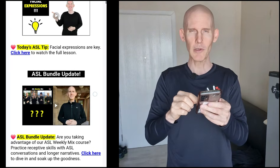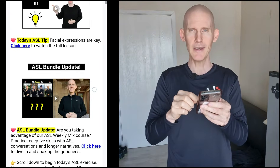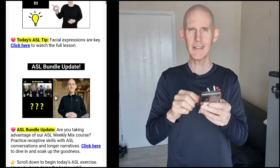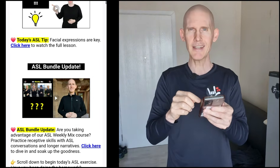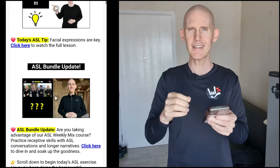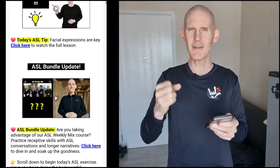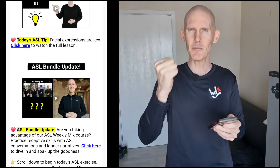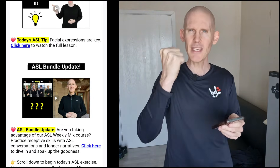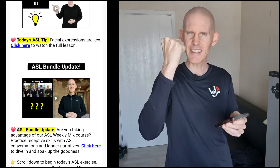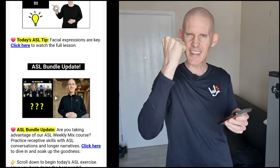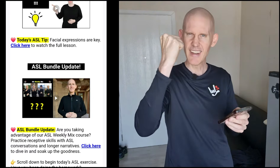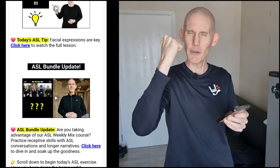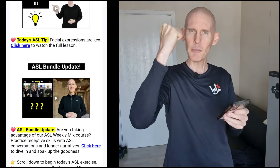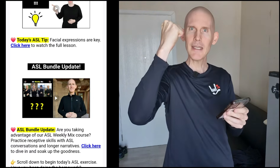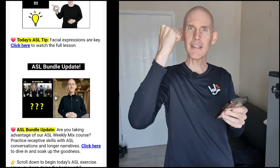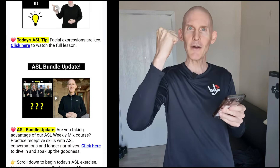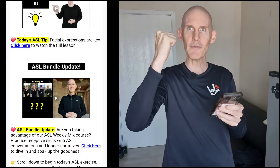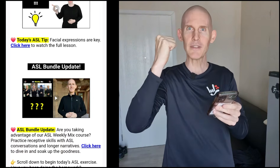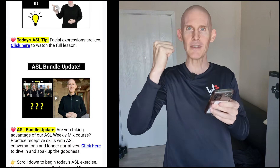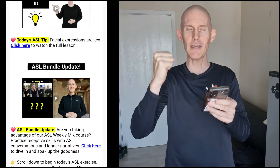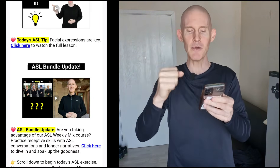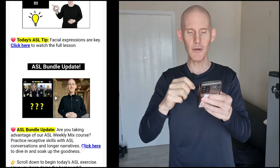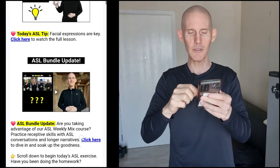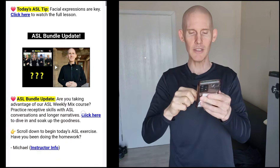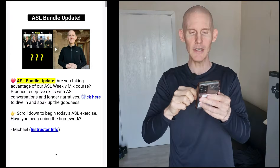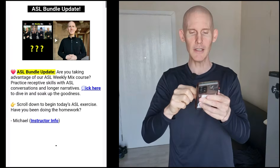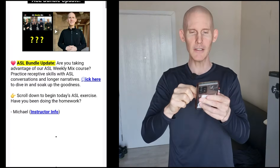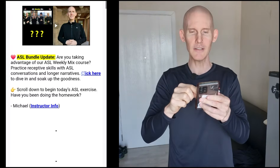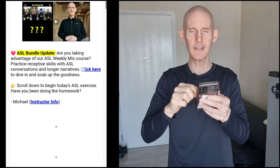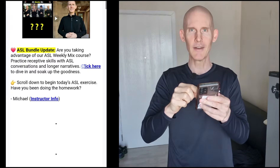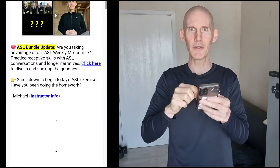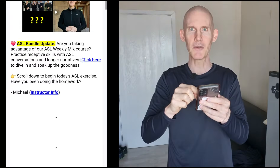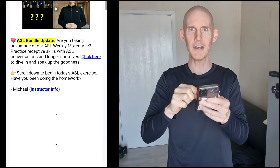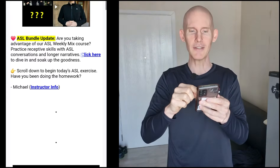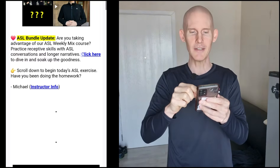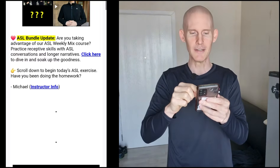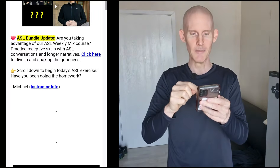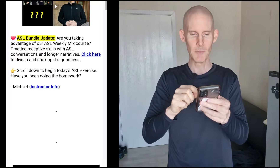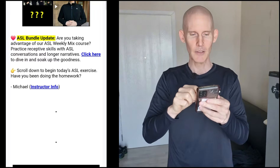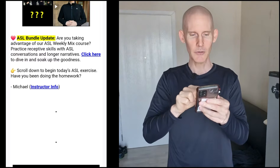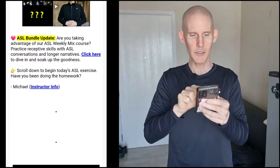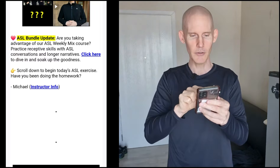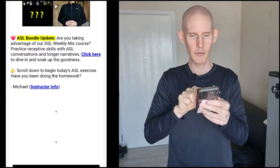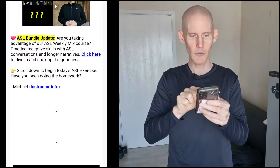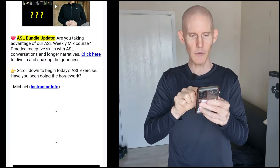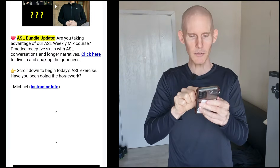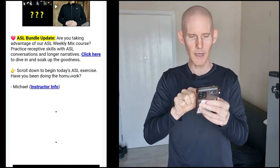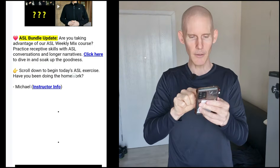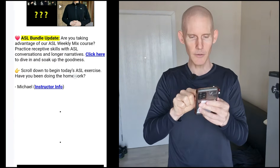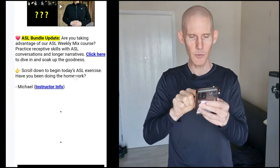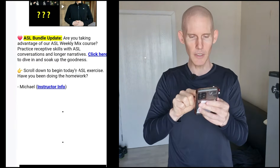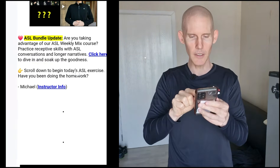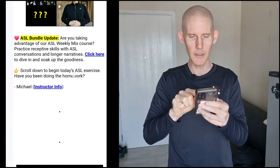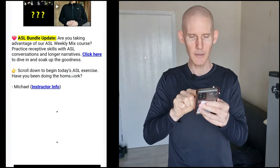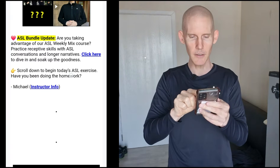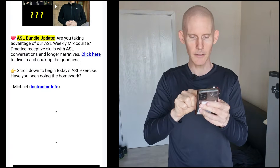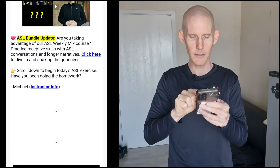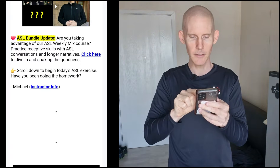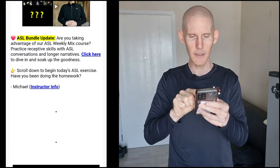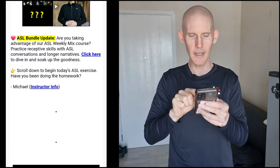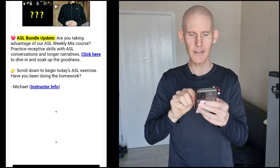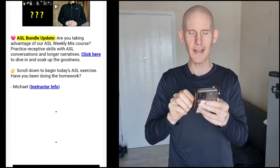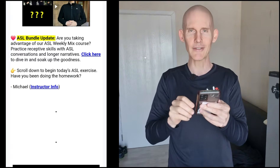that. But let's get to the meat of this email, which is the lesson. So it says, scroll down to